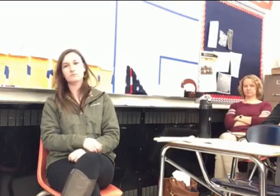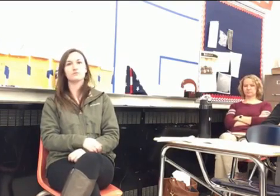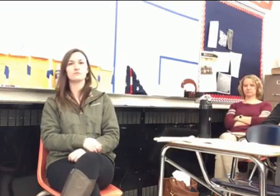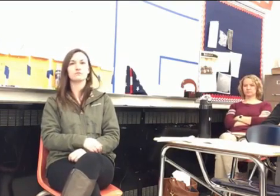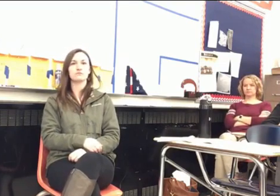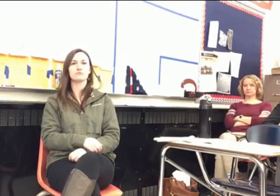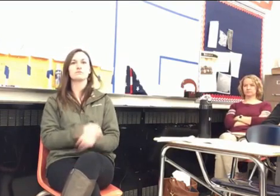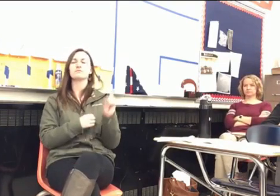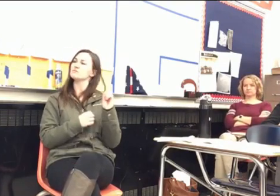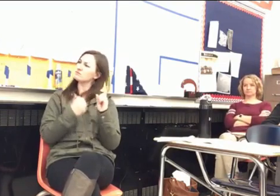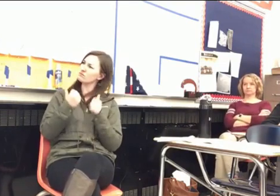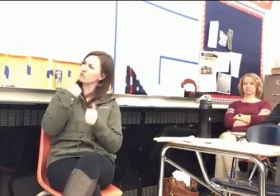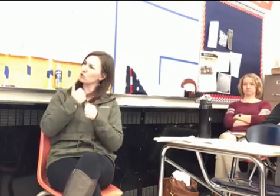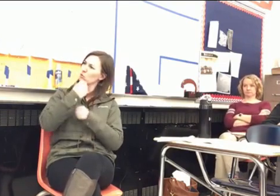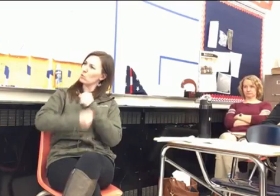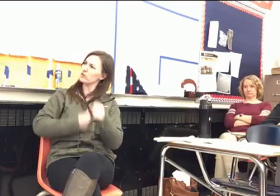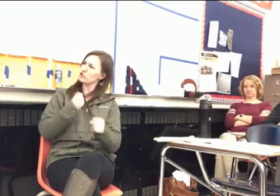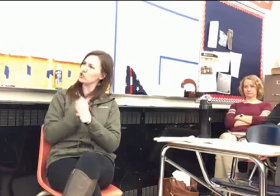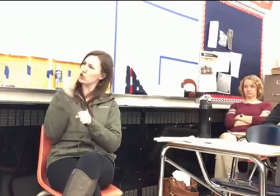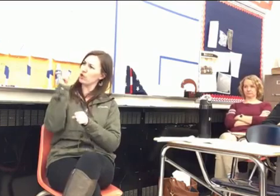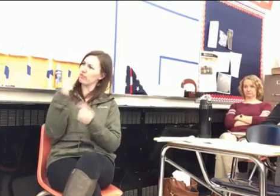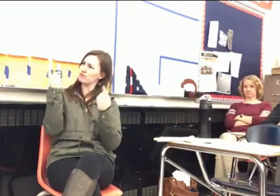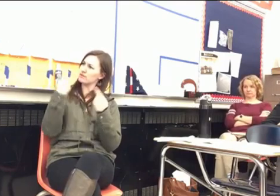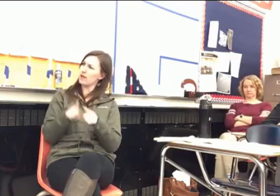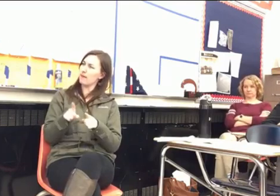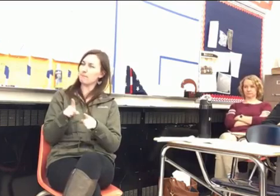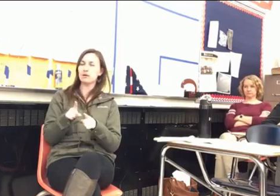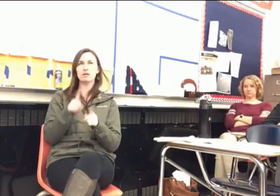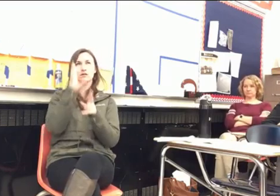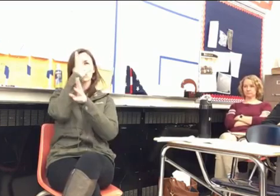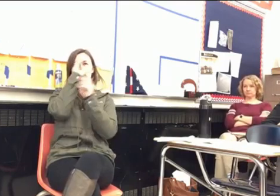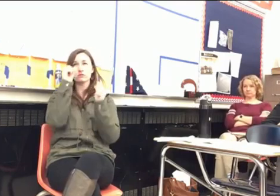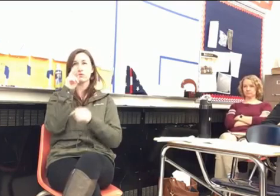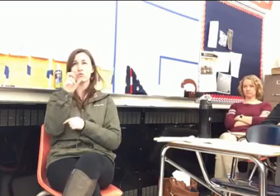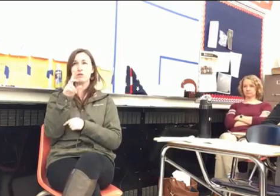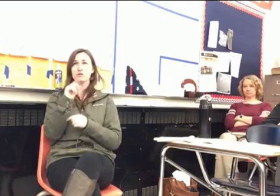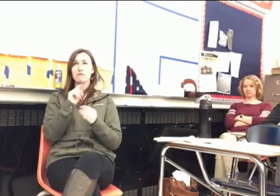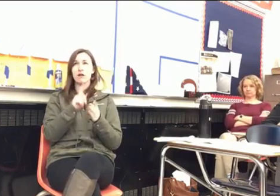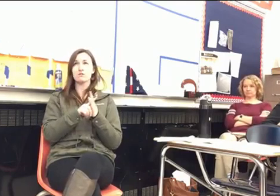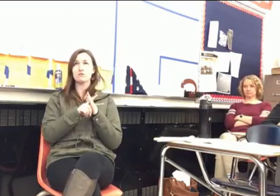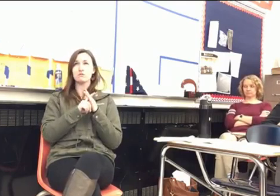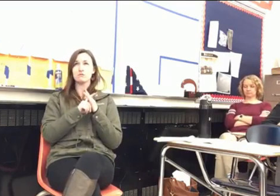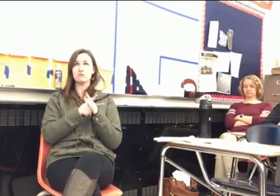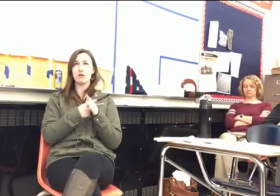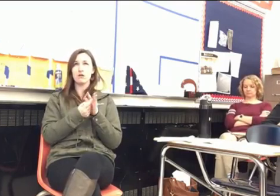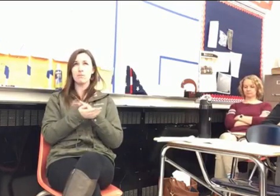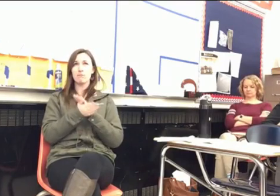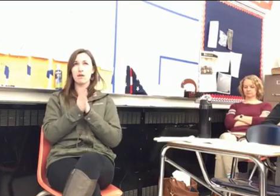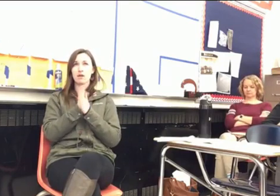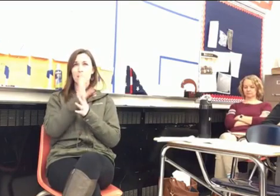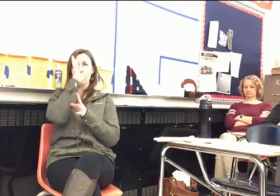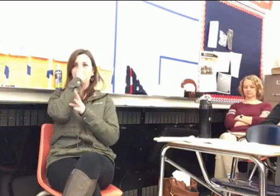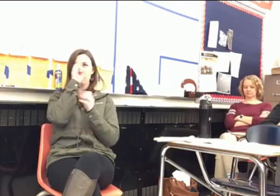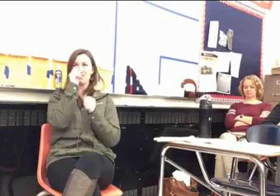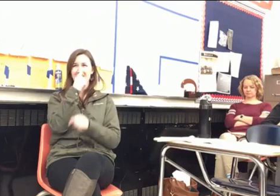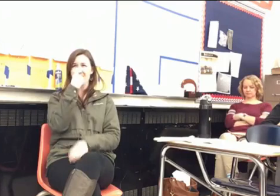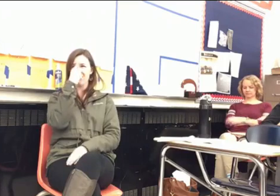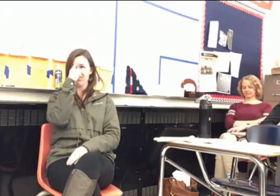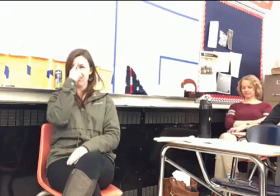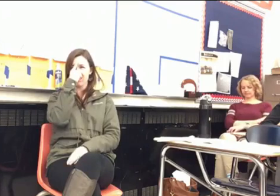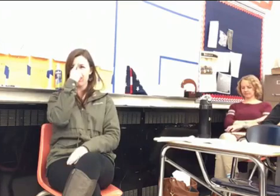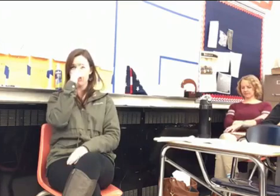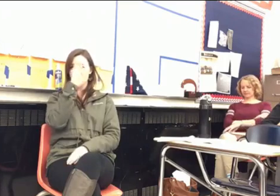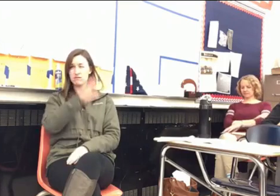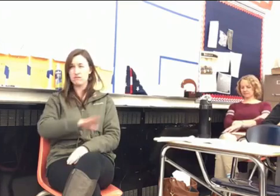What year is this? Theodore Roosevelt comes into the presidency, I believe McKinley dies